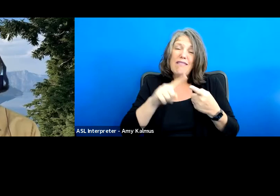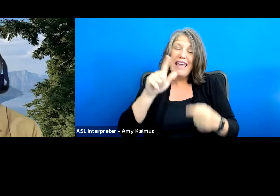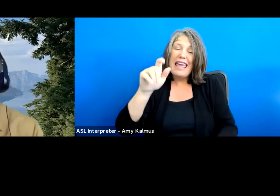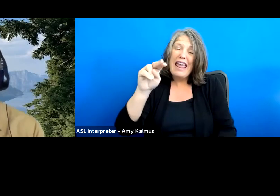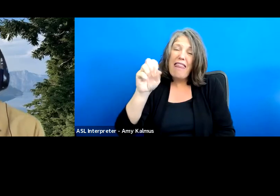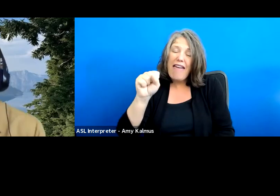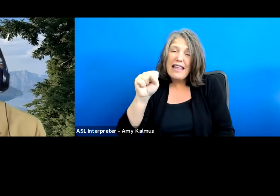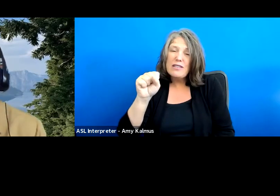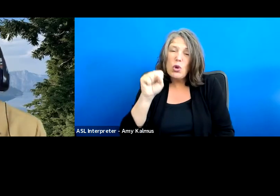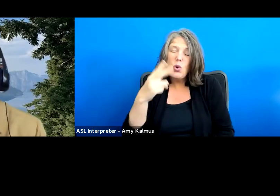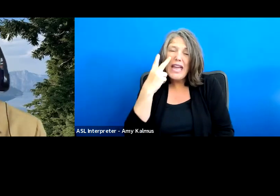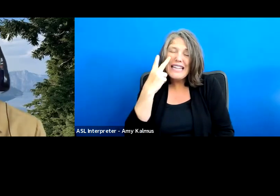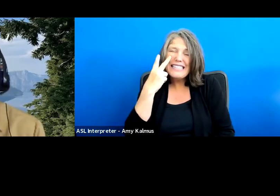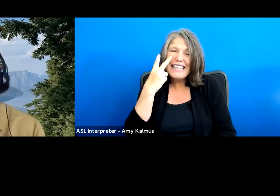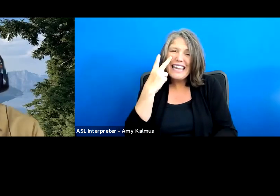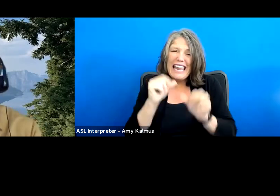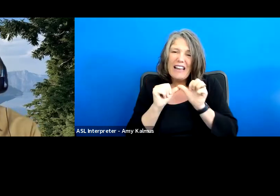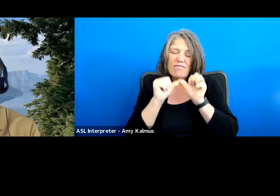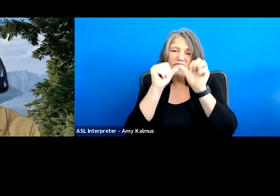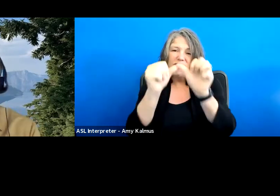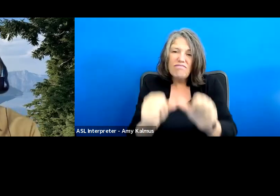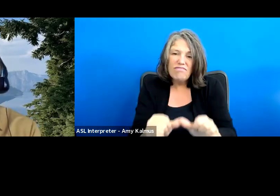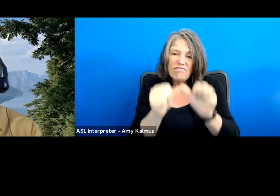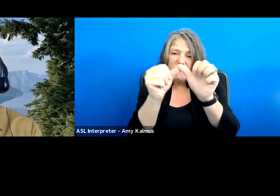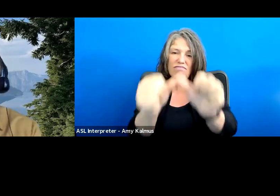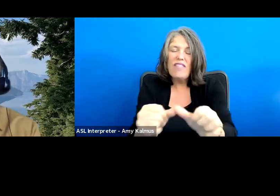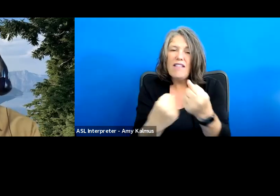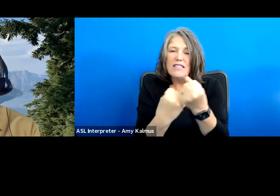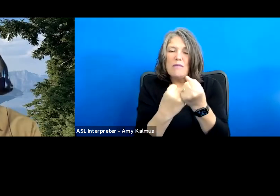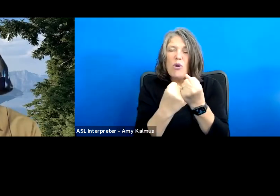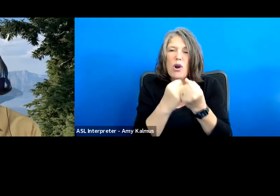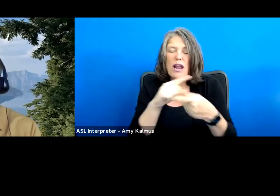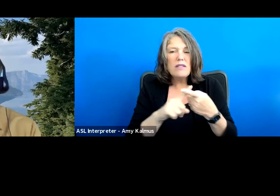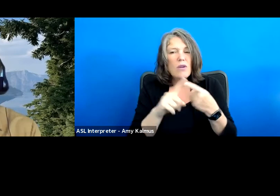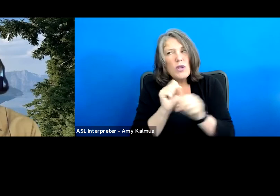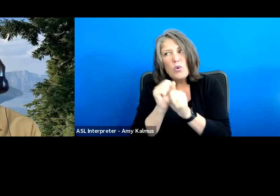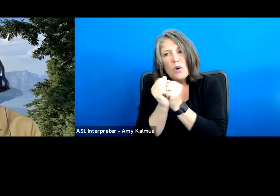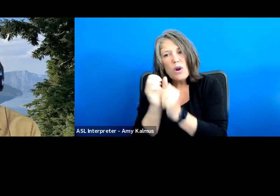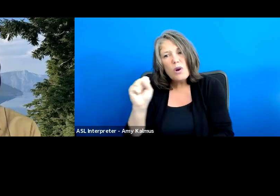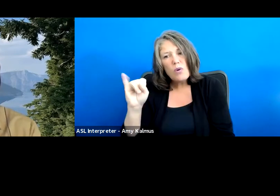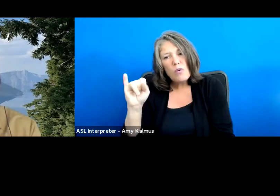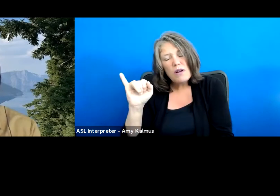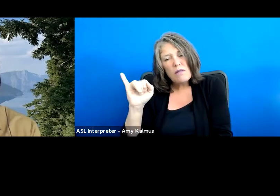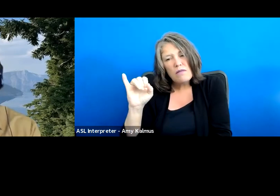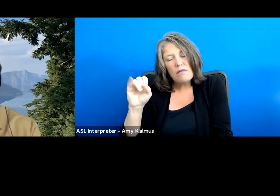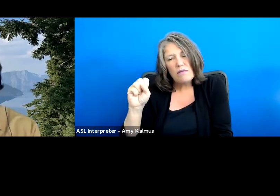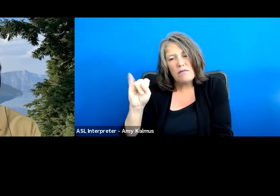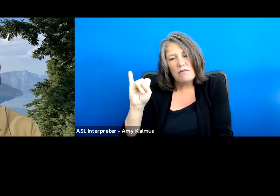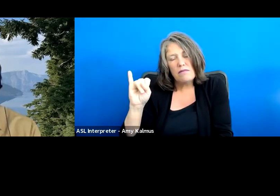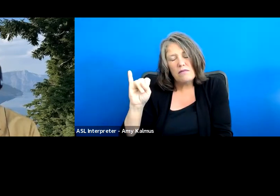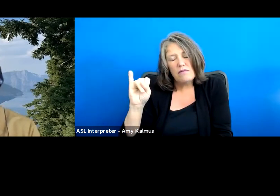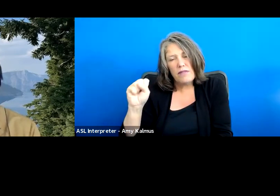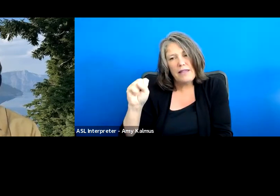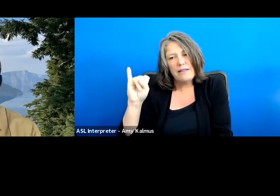reflects a continuum of support. And they need to think about that when they work with their SILC members and also when they think about persons